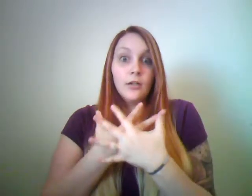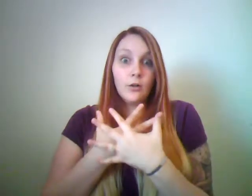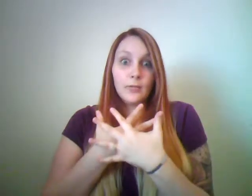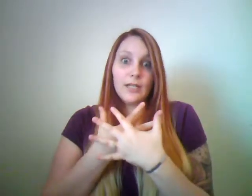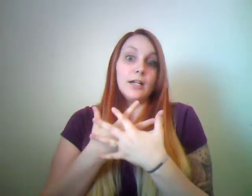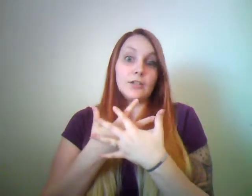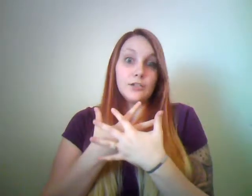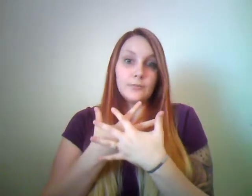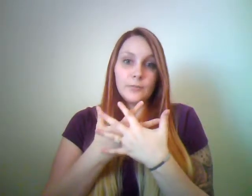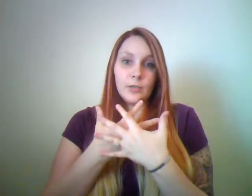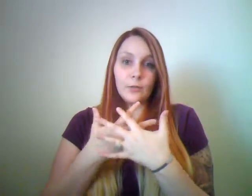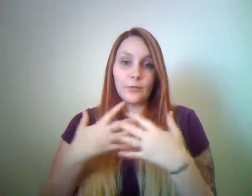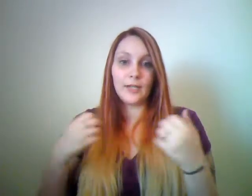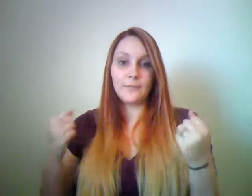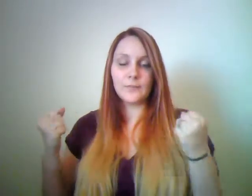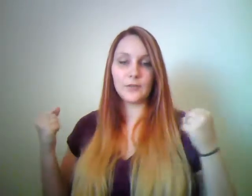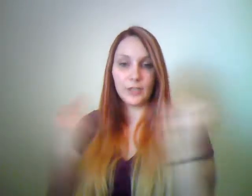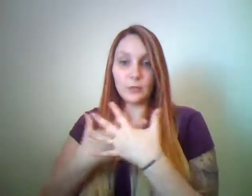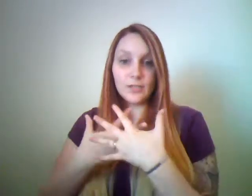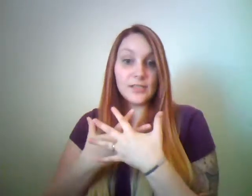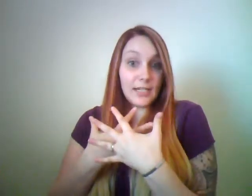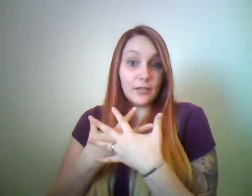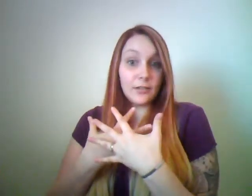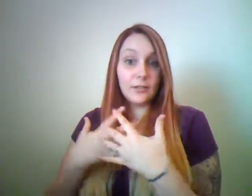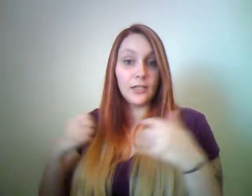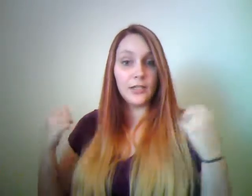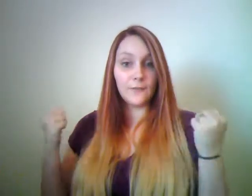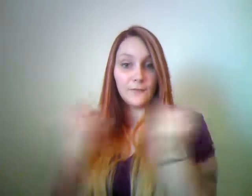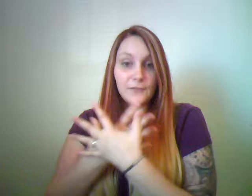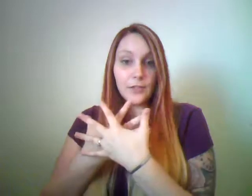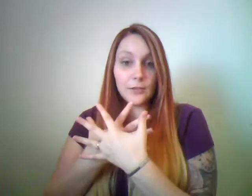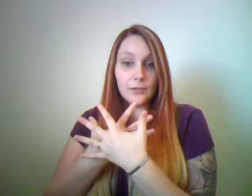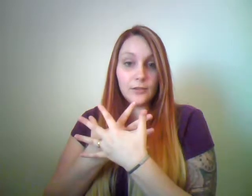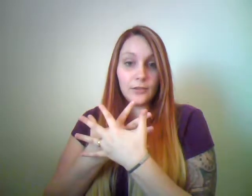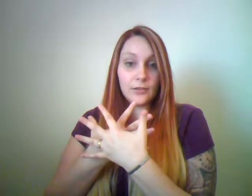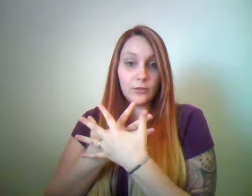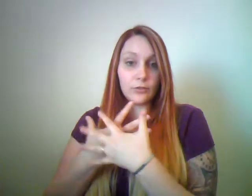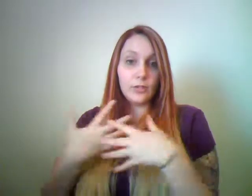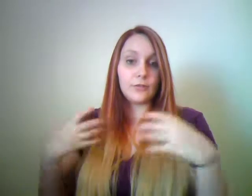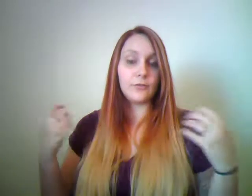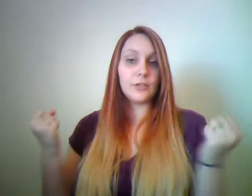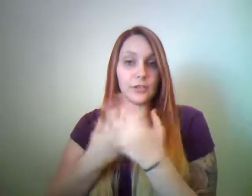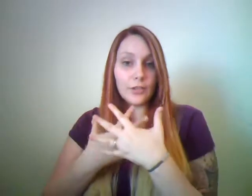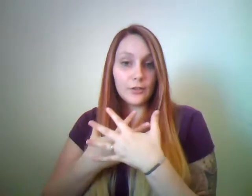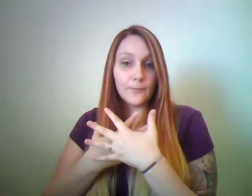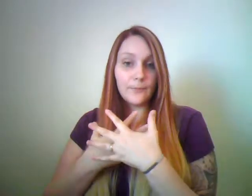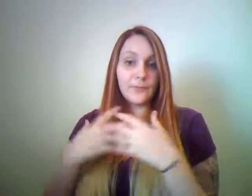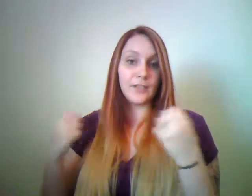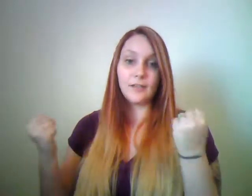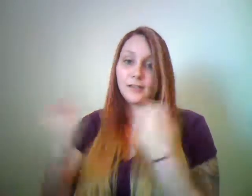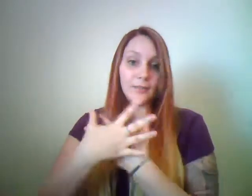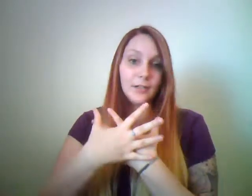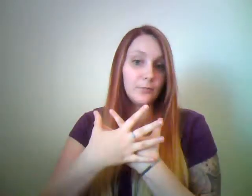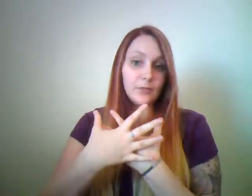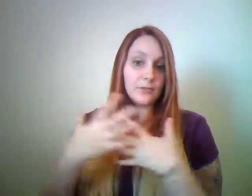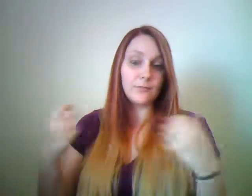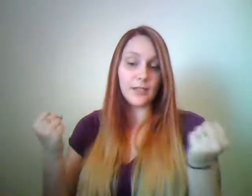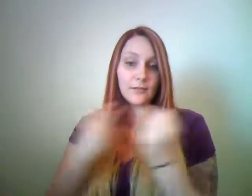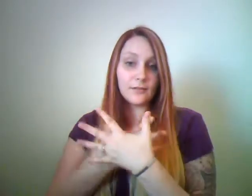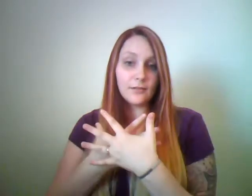my gosh, you know, okay? So like you were scared. Fear. And they'll cross over each other. And it doesn't matter which hand is on